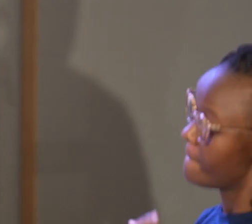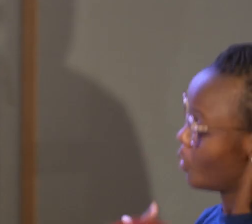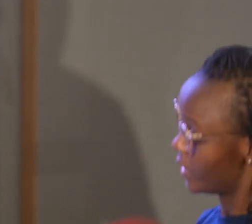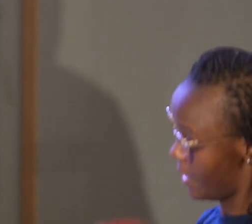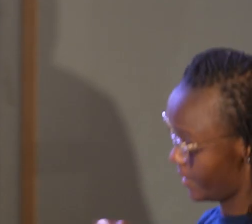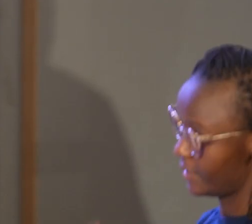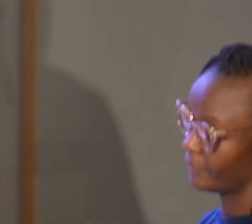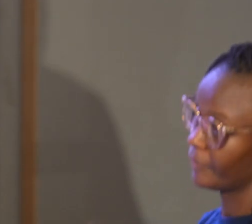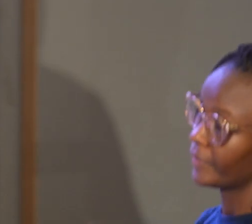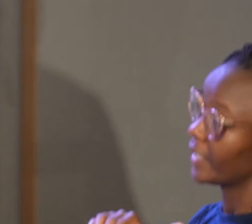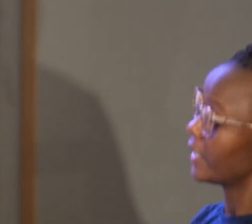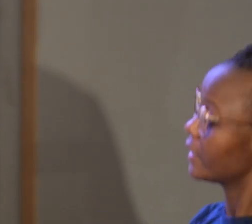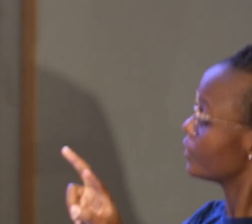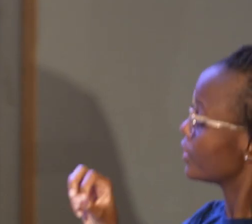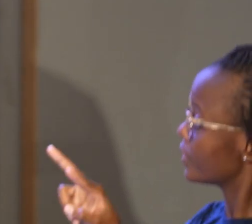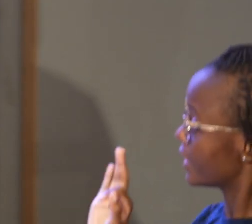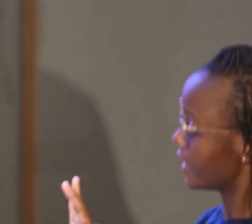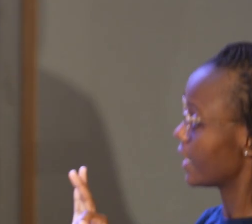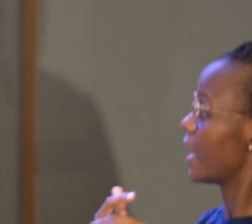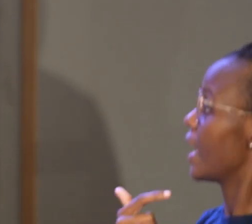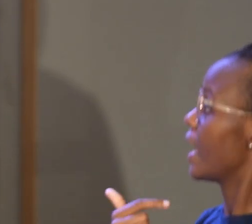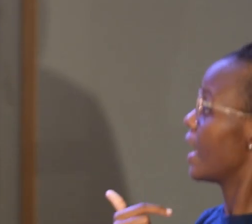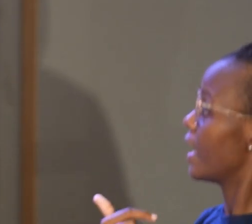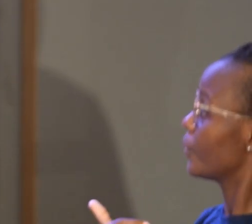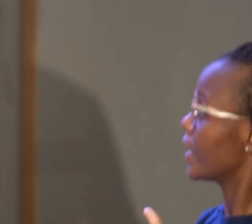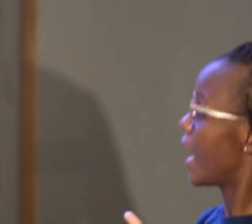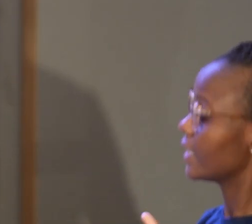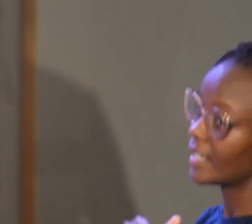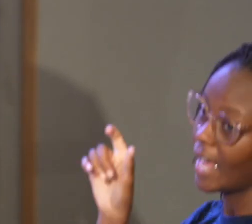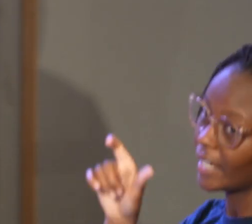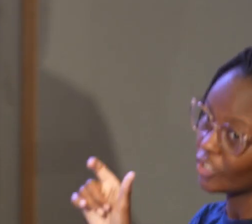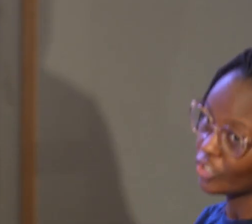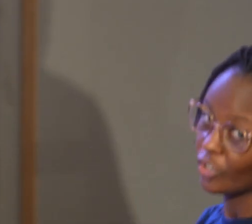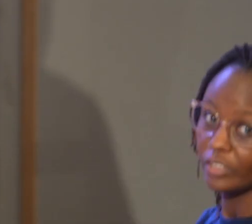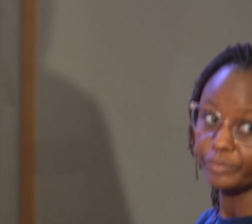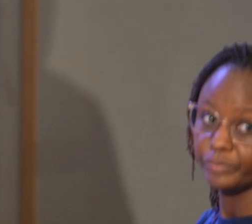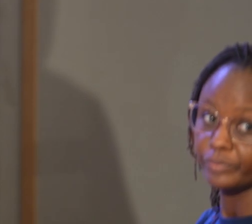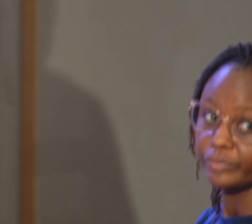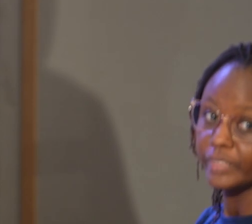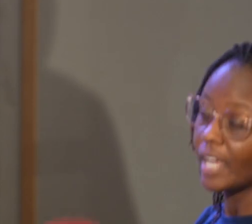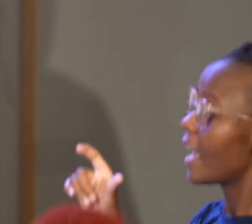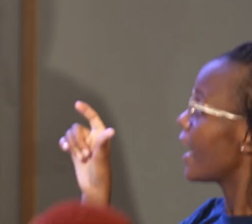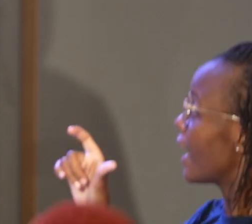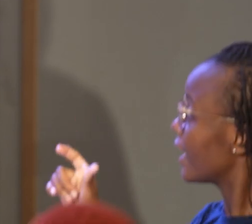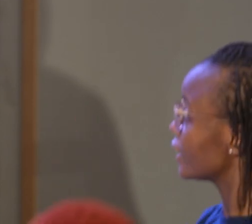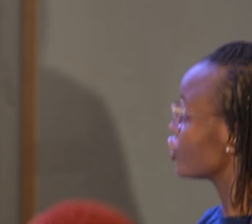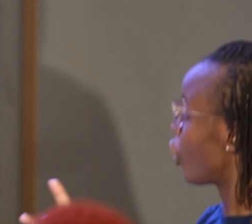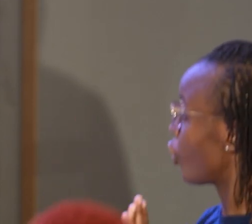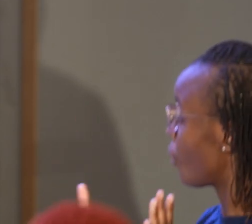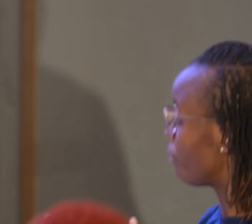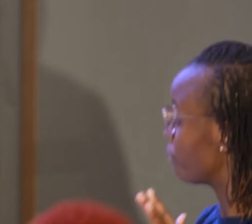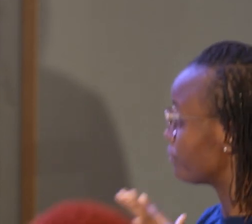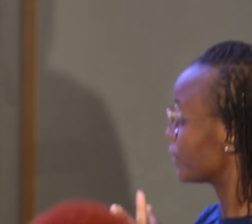Recently in 2023, there is a regional instrument which came into force. We call